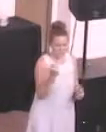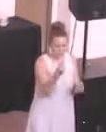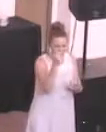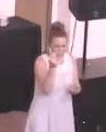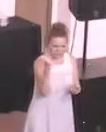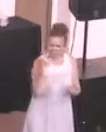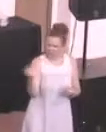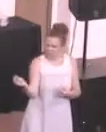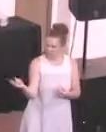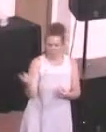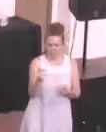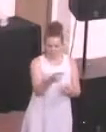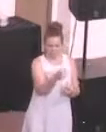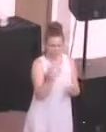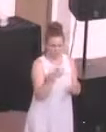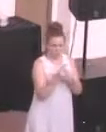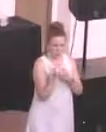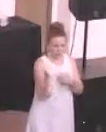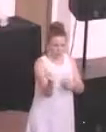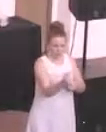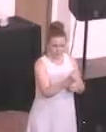see that man do? Run around the church.